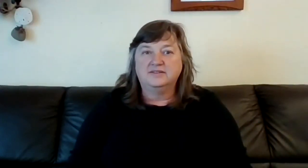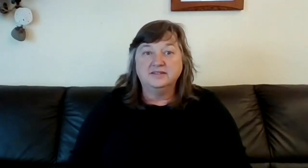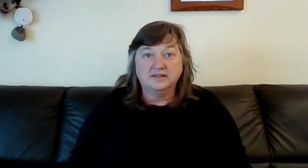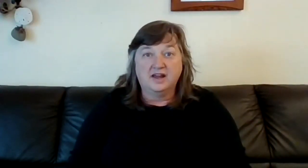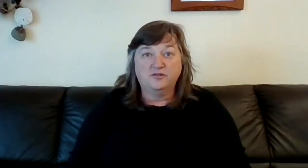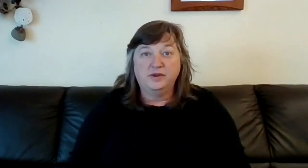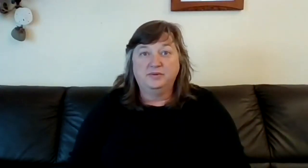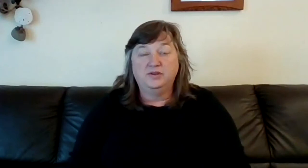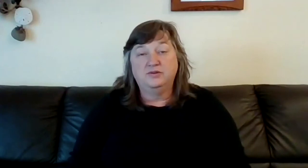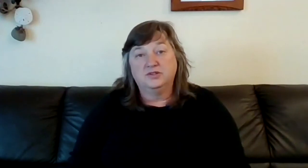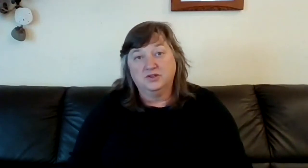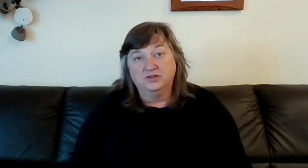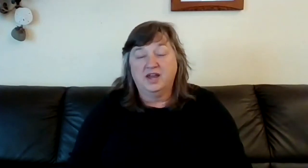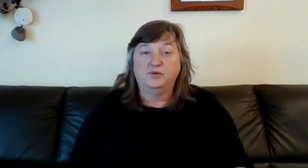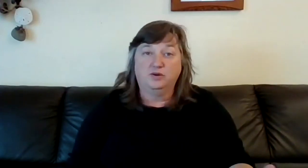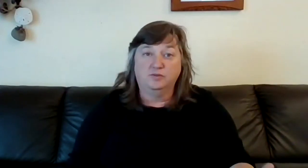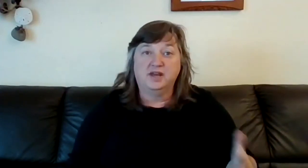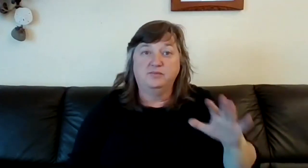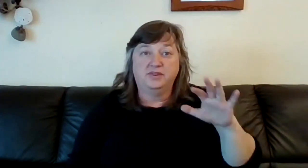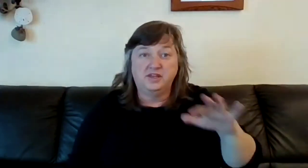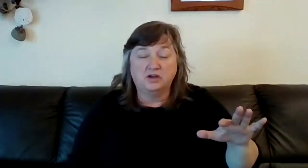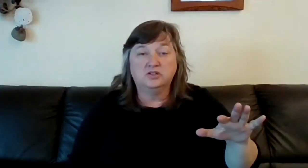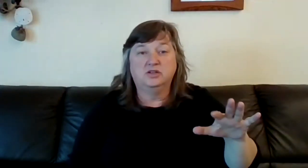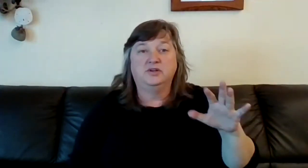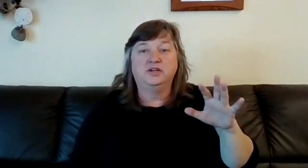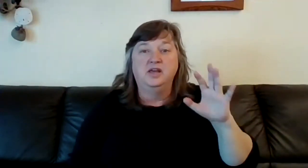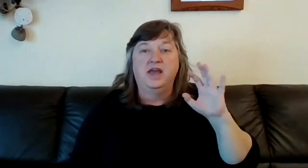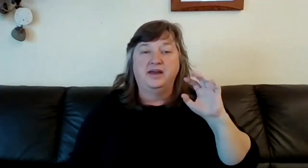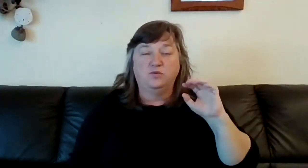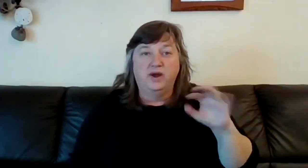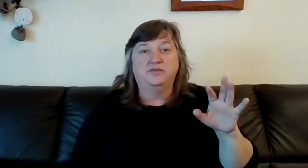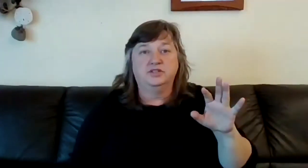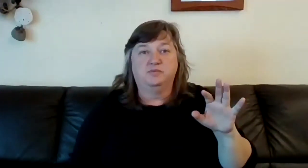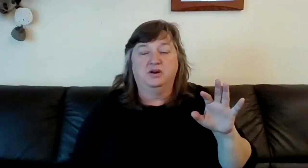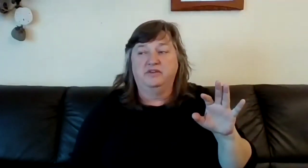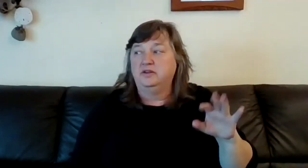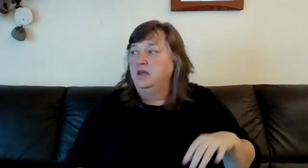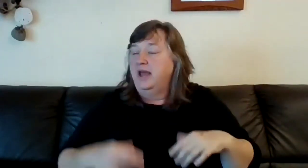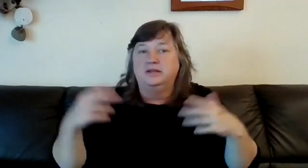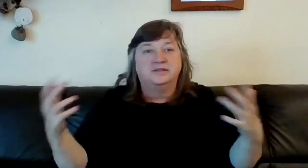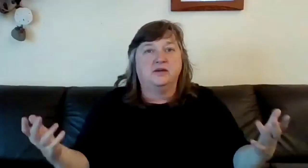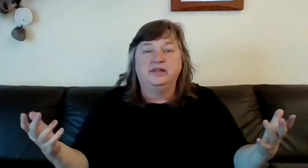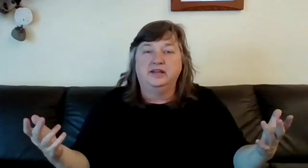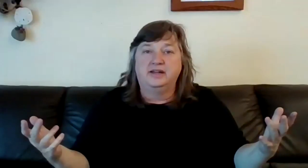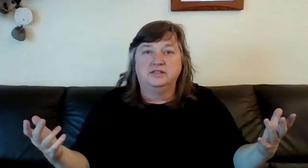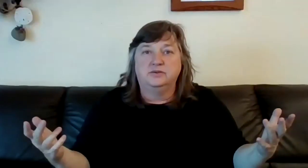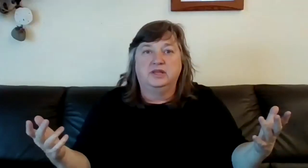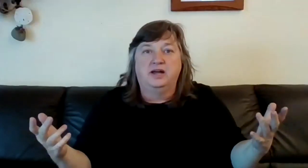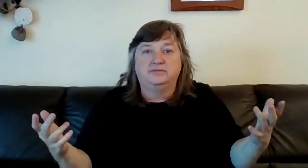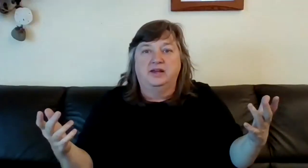since a lot of people use a circle time or a group time with the younger children and weather is a part of it, and it's not really connected to a lot else,